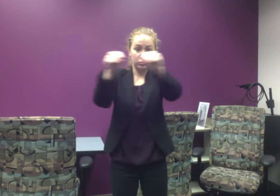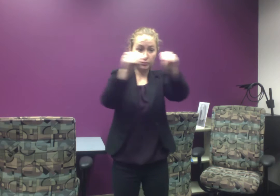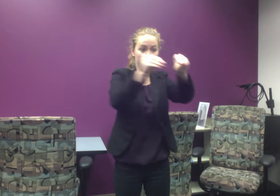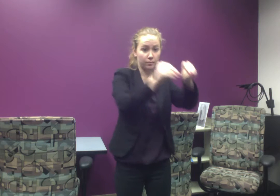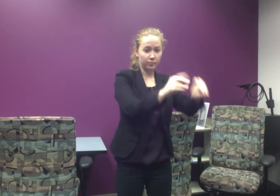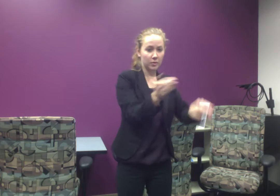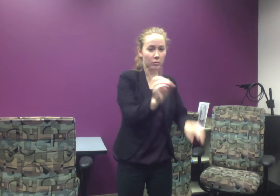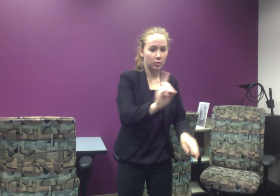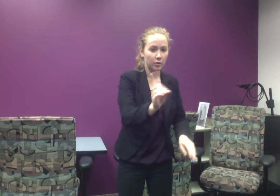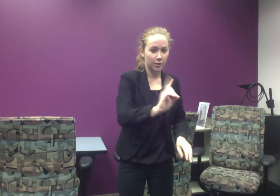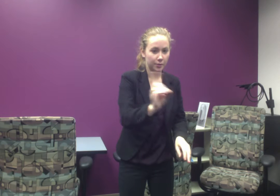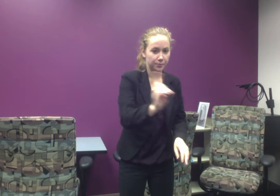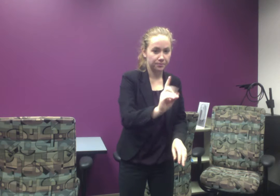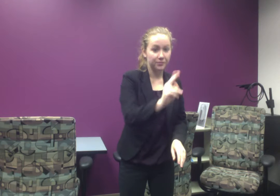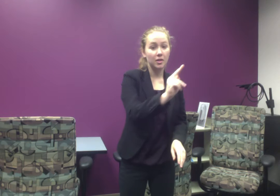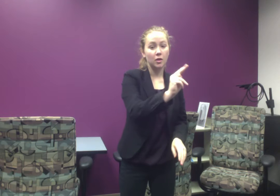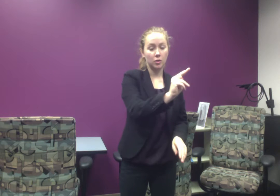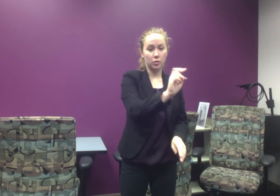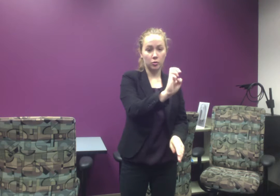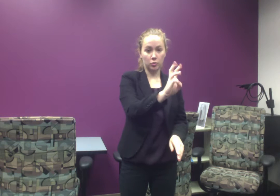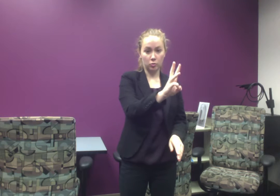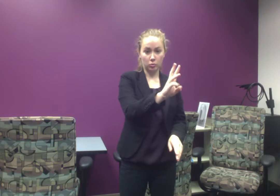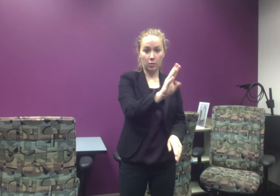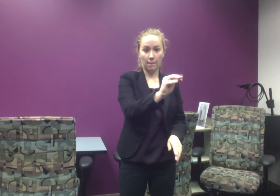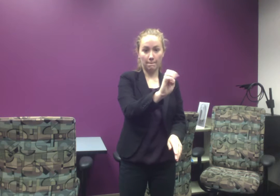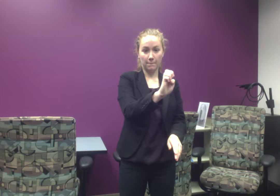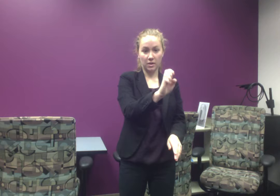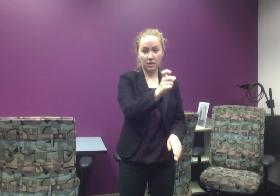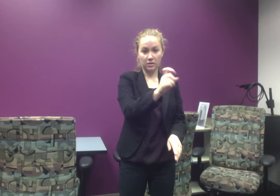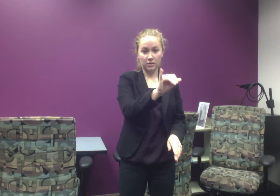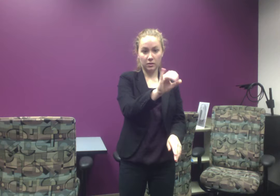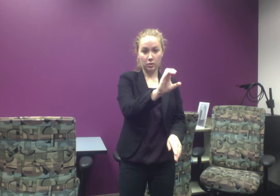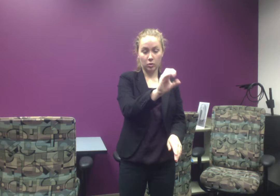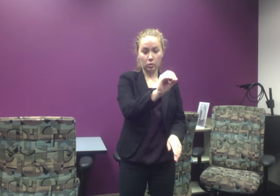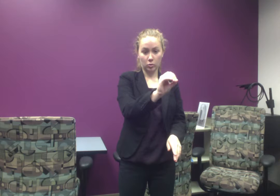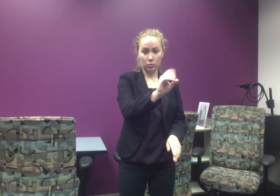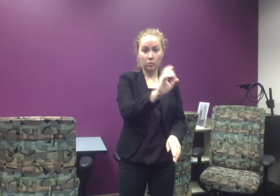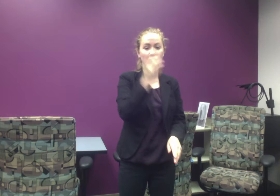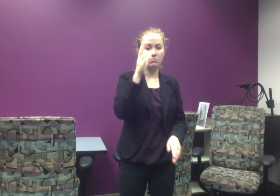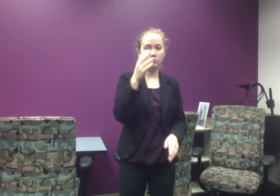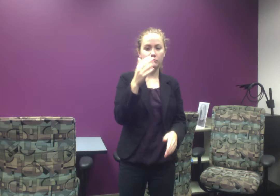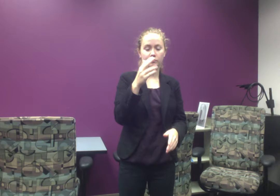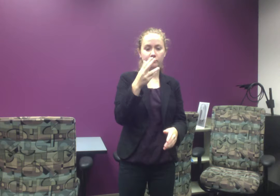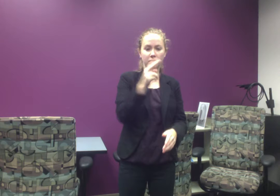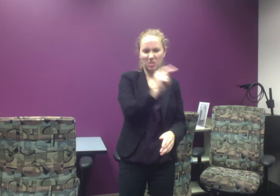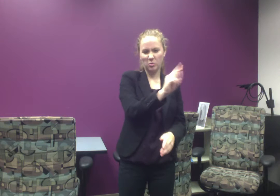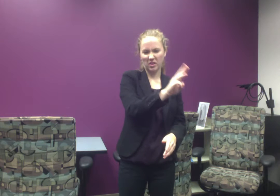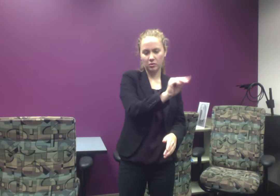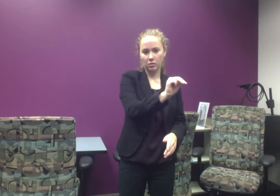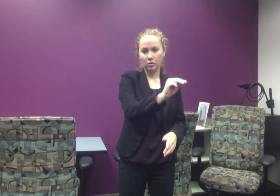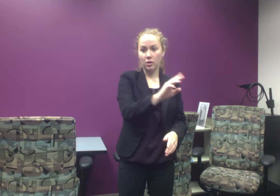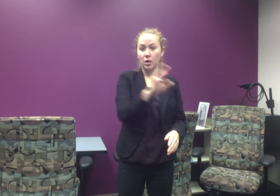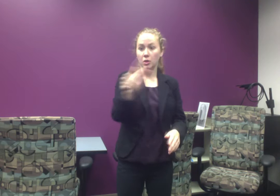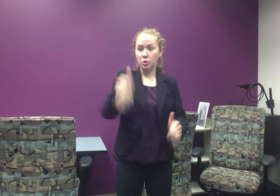And she lived in two completely different parts of the world. Or not in the world, in different parts of the United States.